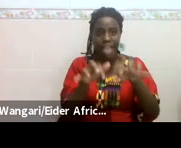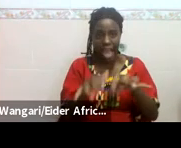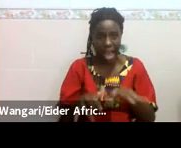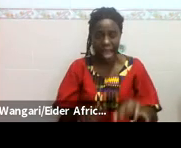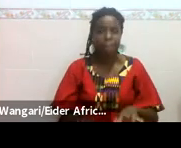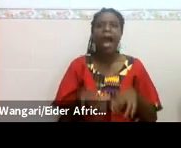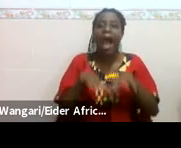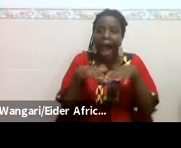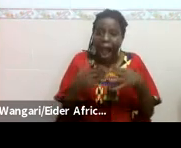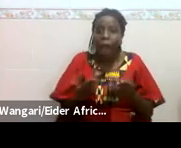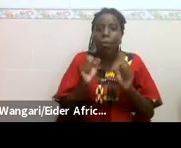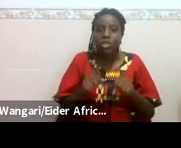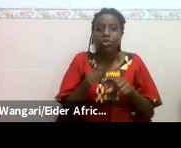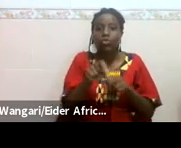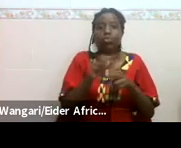work